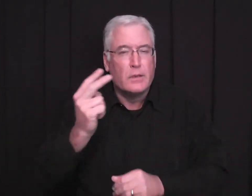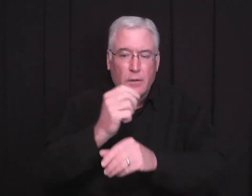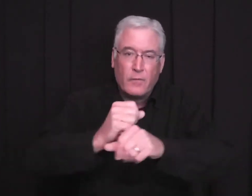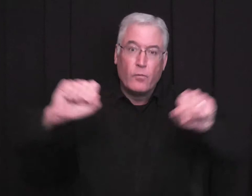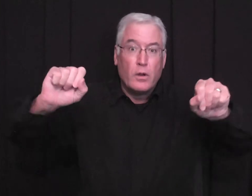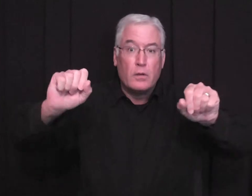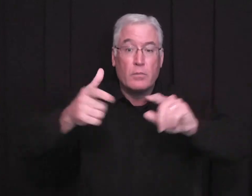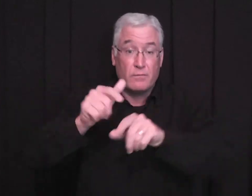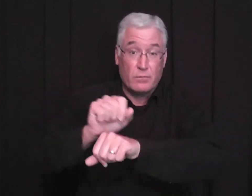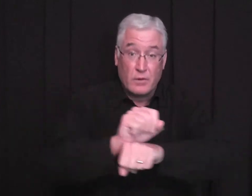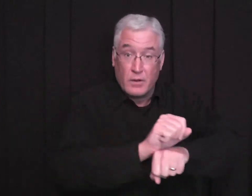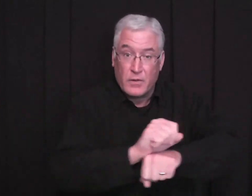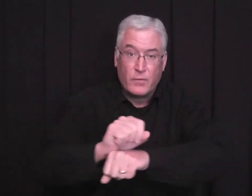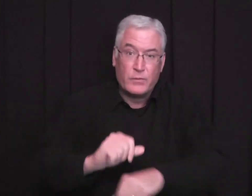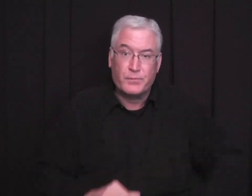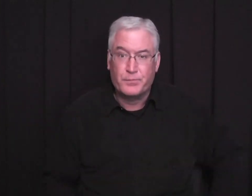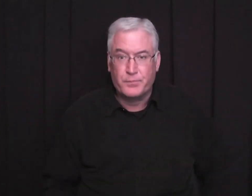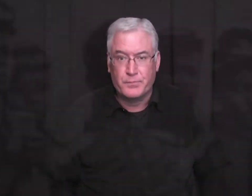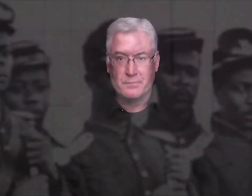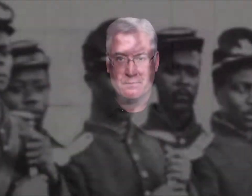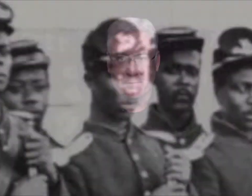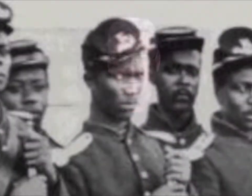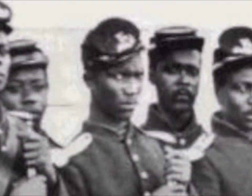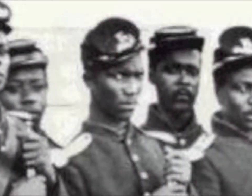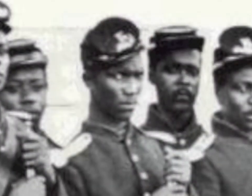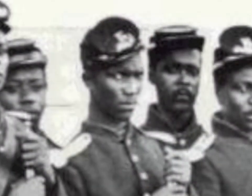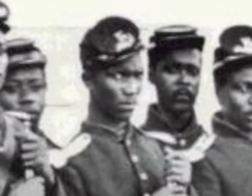seeing their families free from slavery.